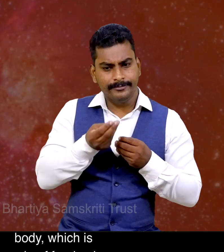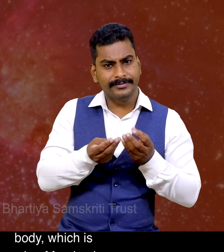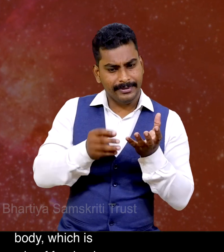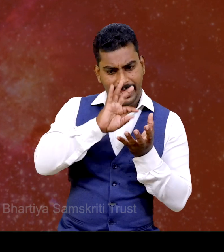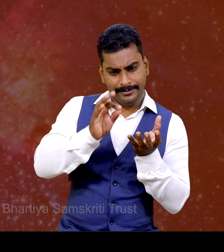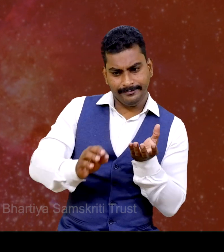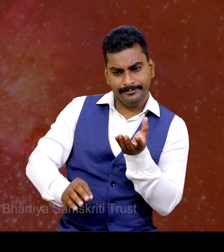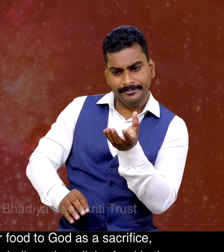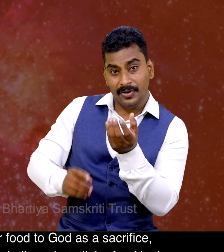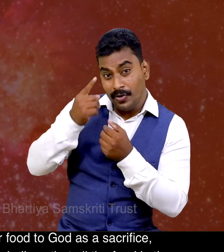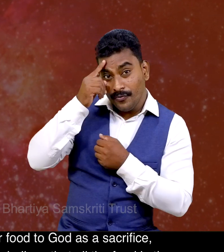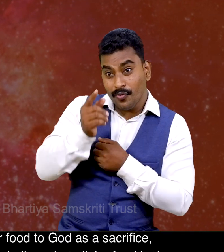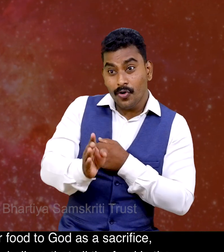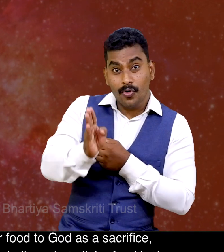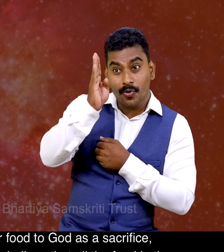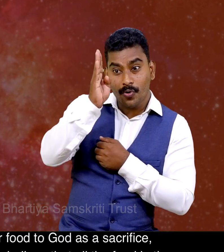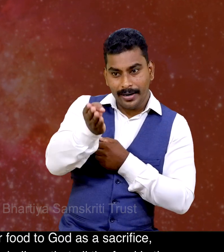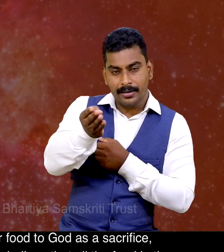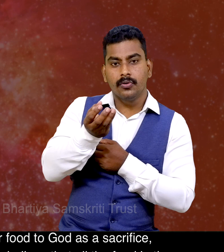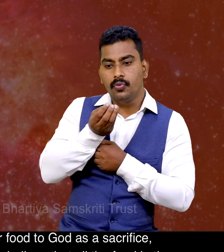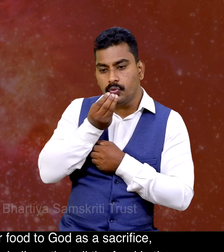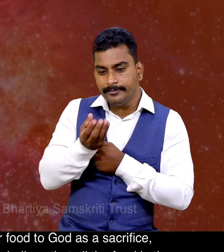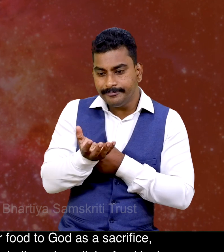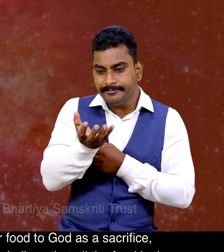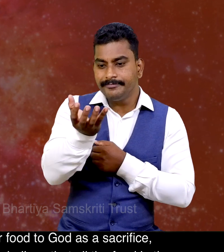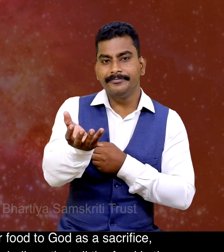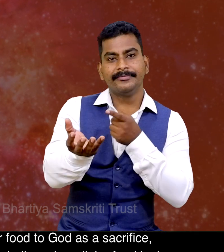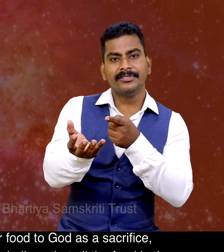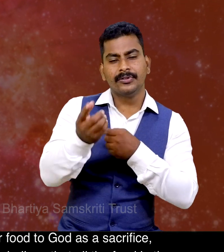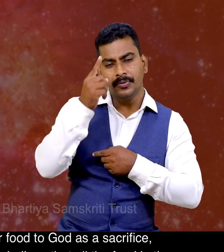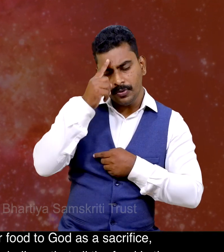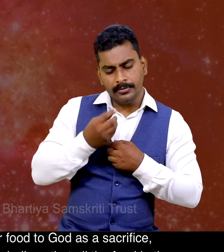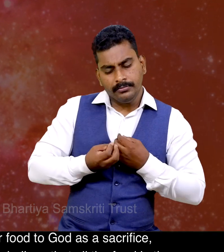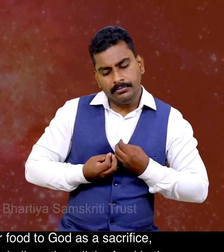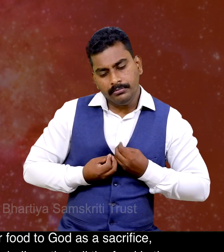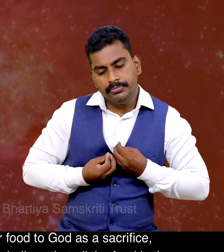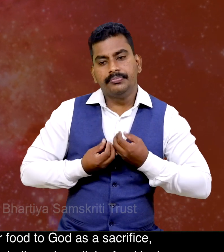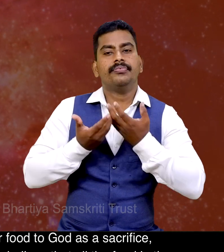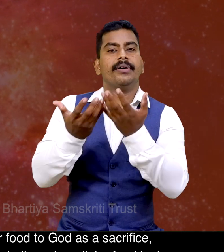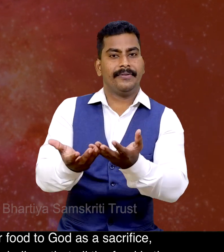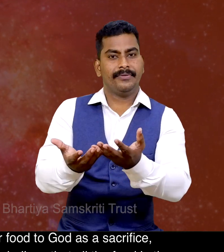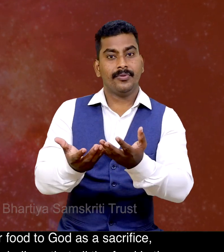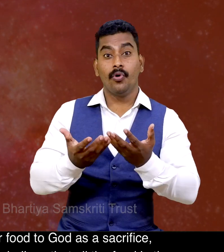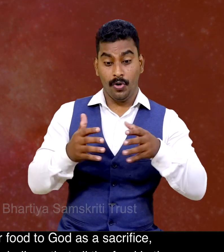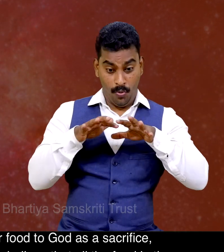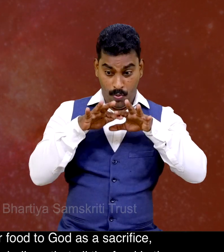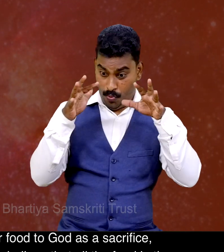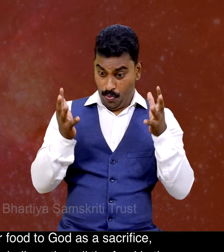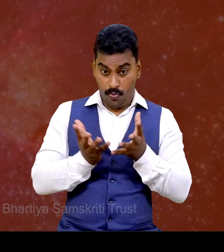only. We offer food to God as a sacrifice because we believe that all the food in the